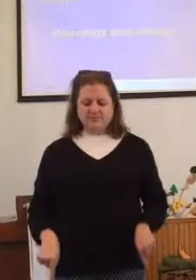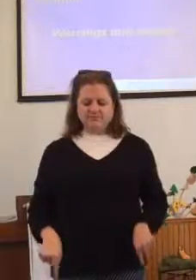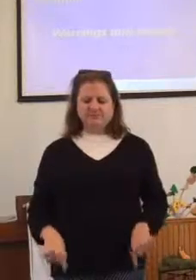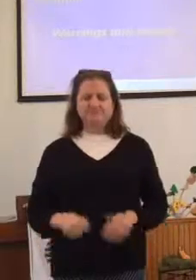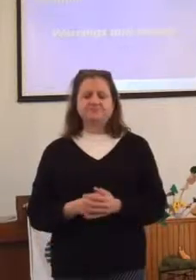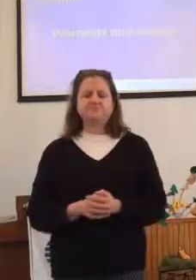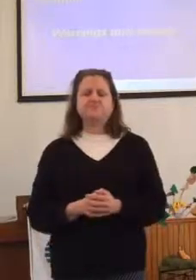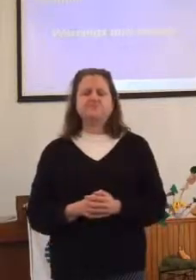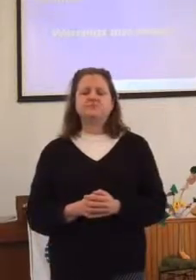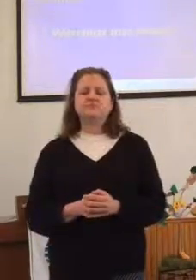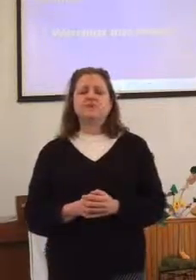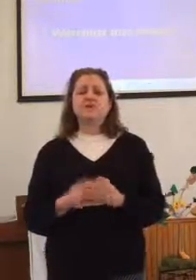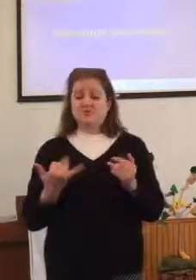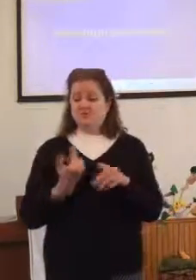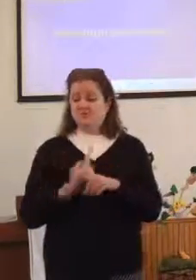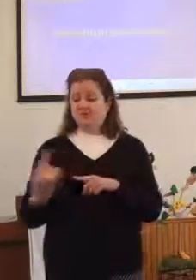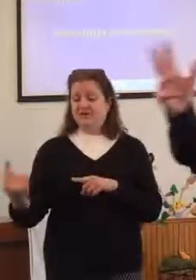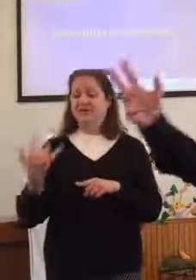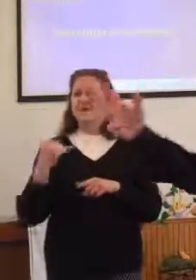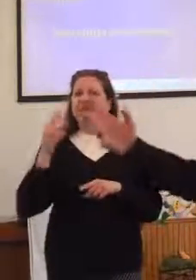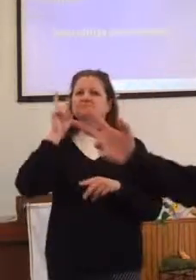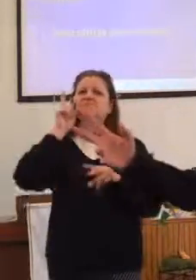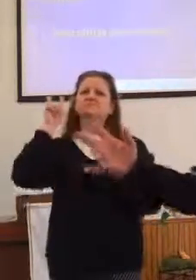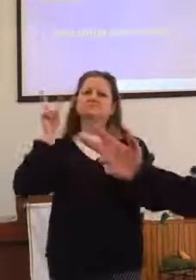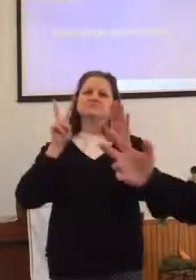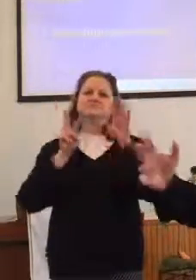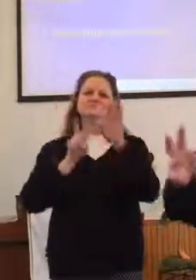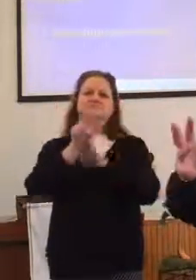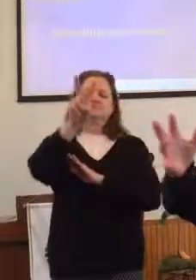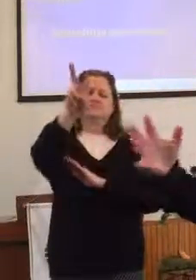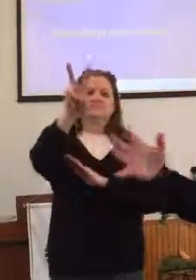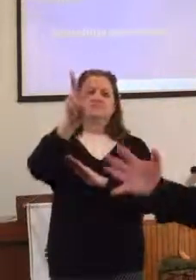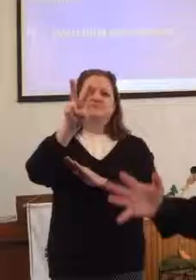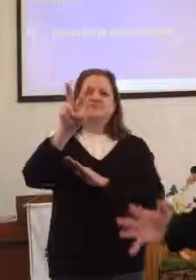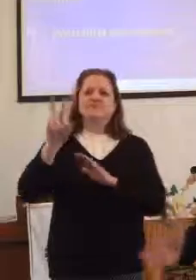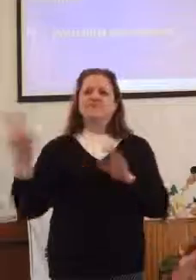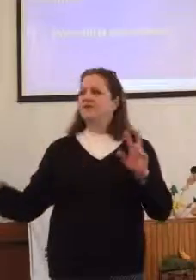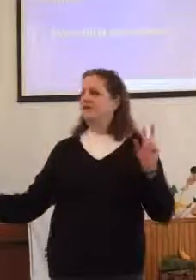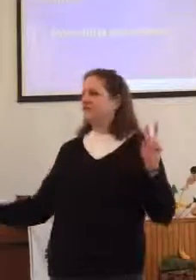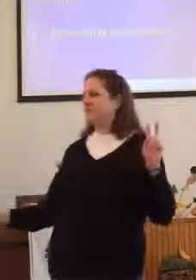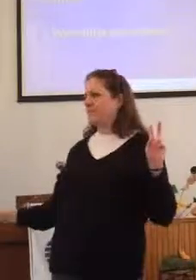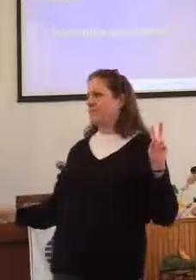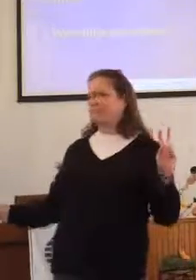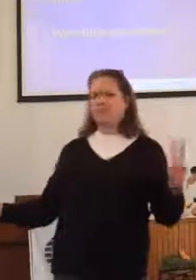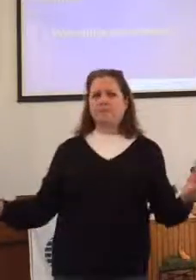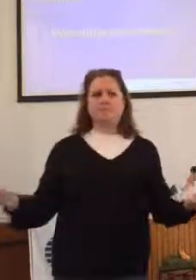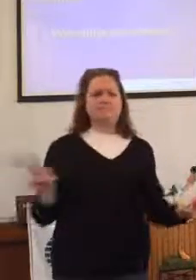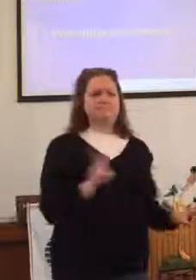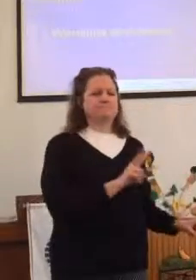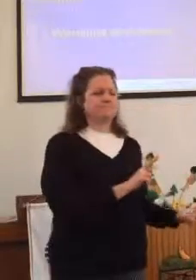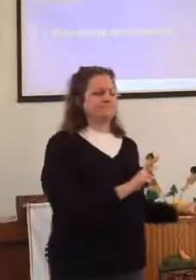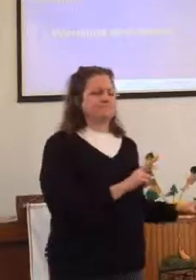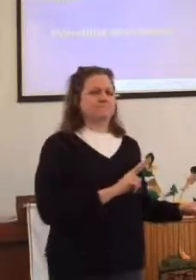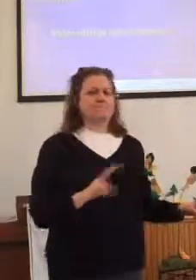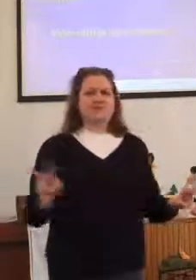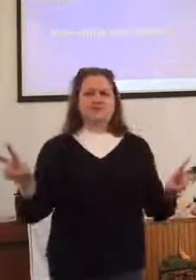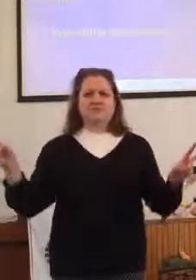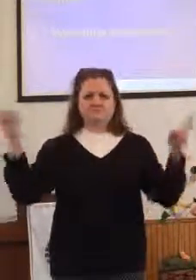So, my friends, this week, look ahead, look around, look